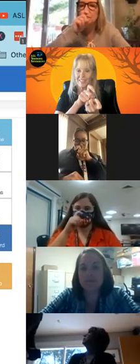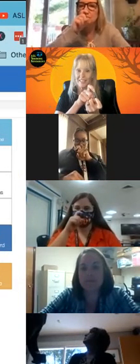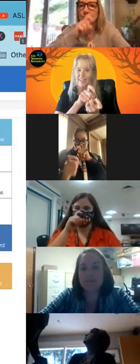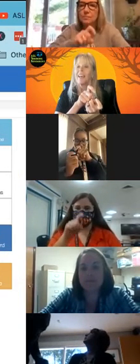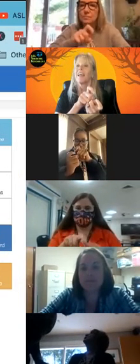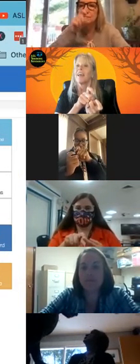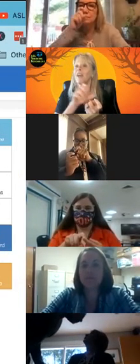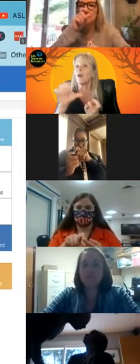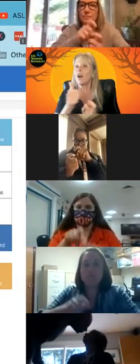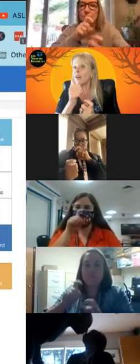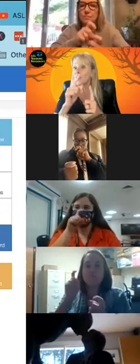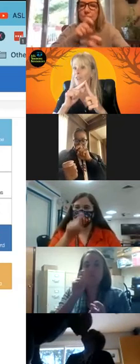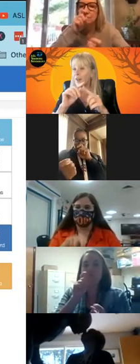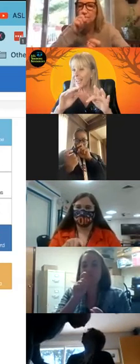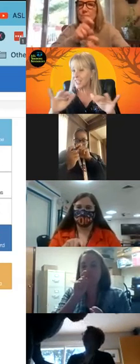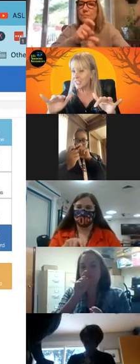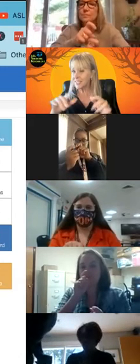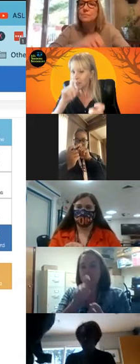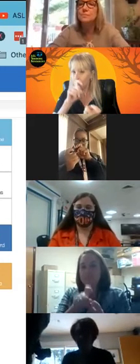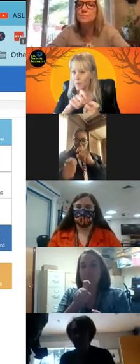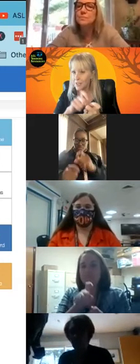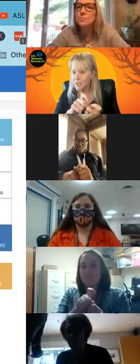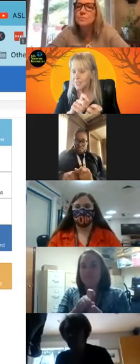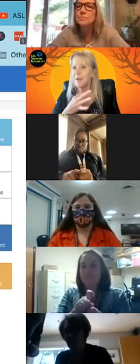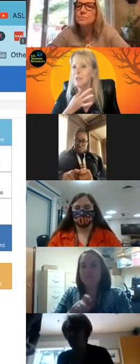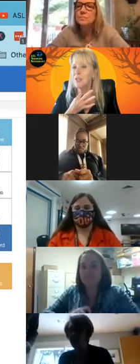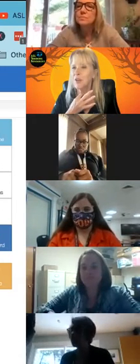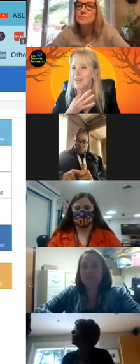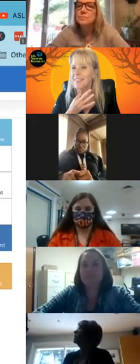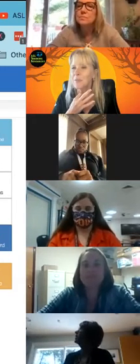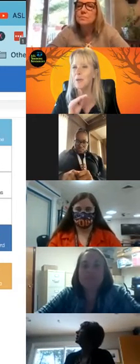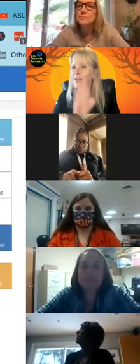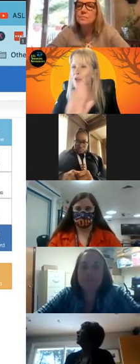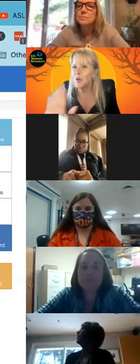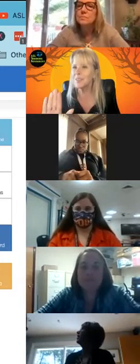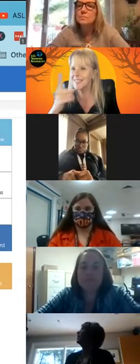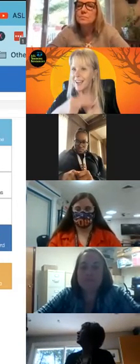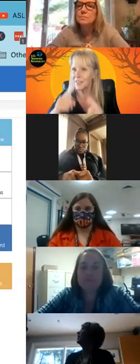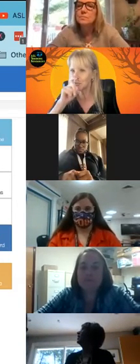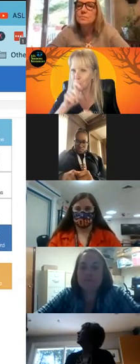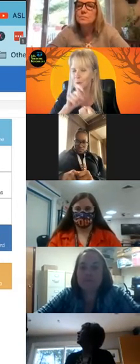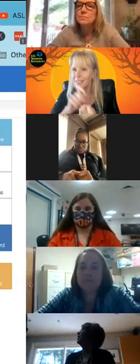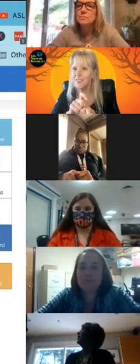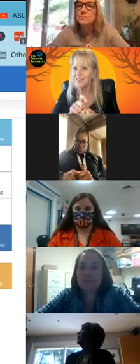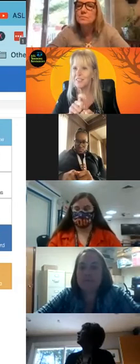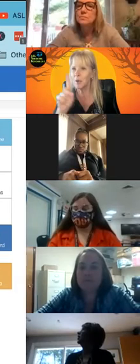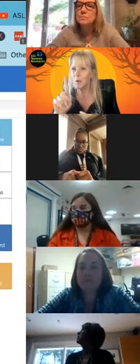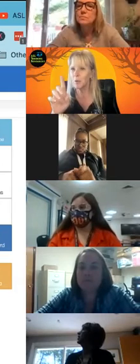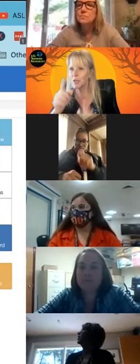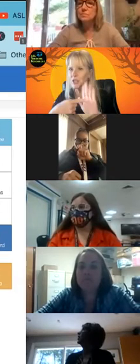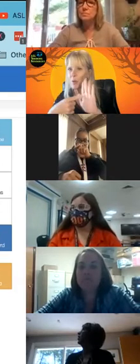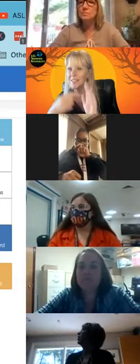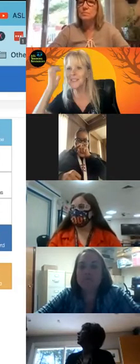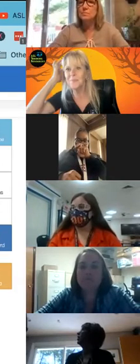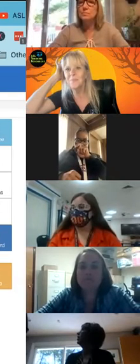Witch. There are other variations of witch, and I'm just curious, what are your signs for witch? Anyone